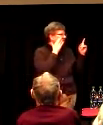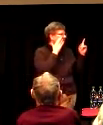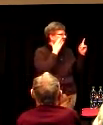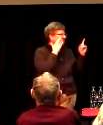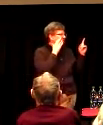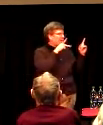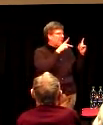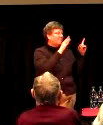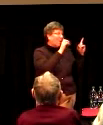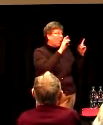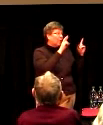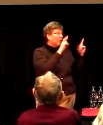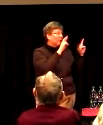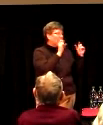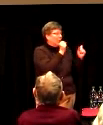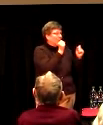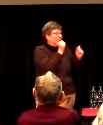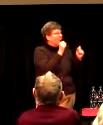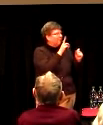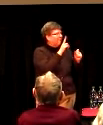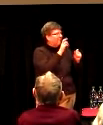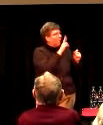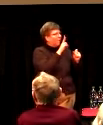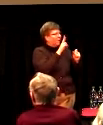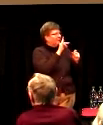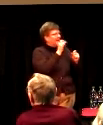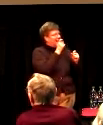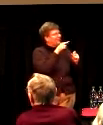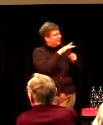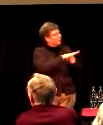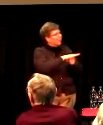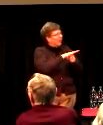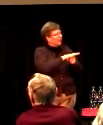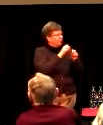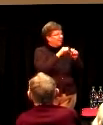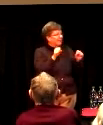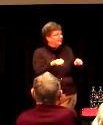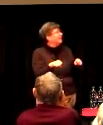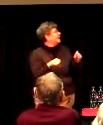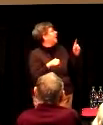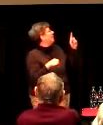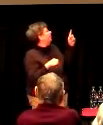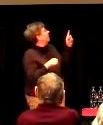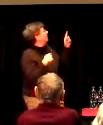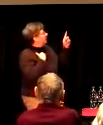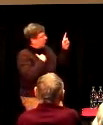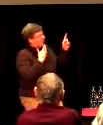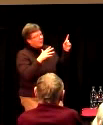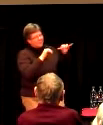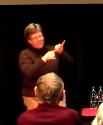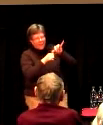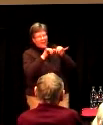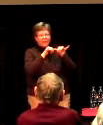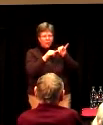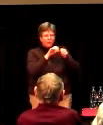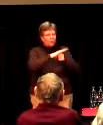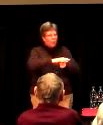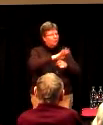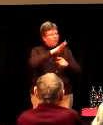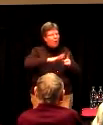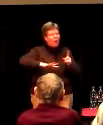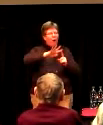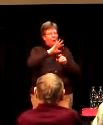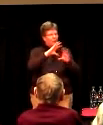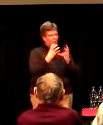This is the polar vortex. A vortex is just a low pressure system. And we've measured pressure all over the world. We have